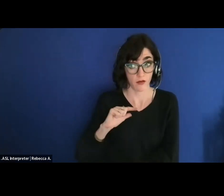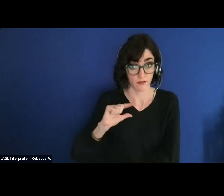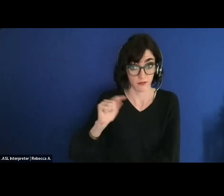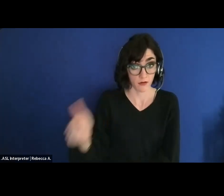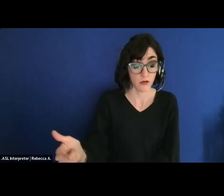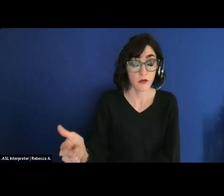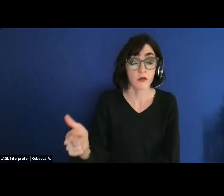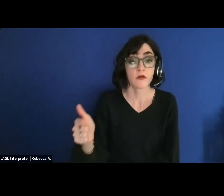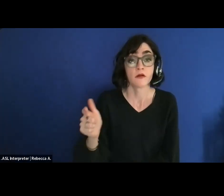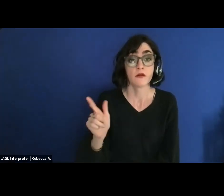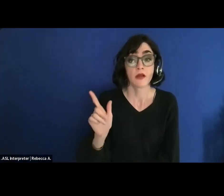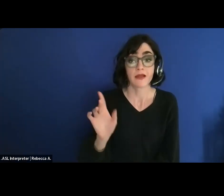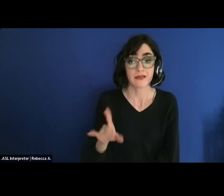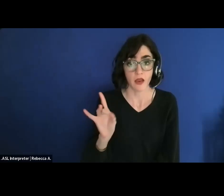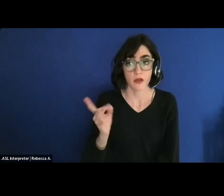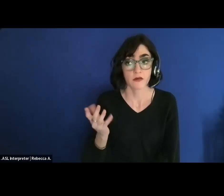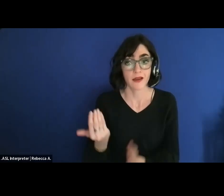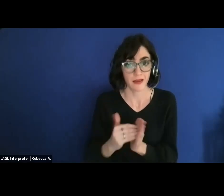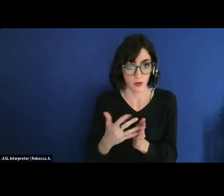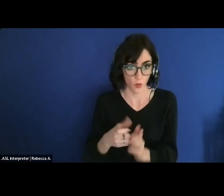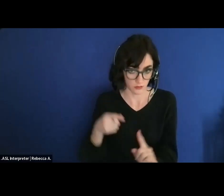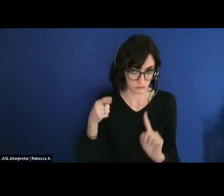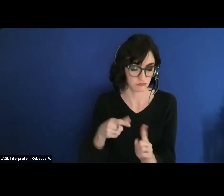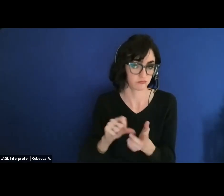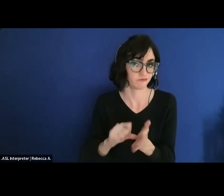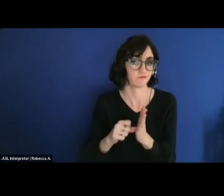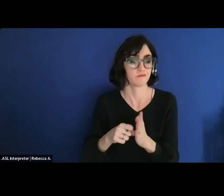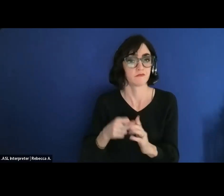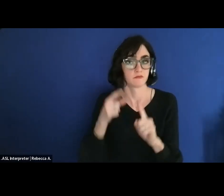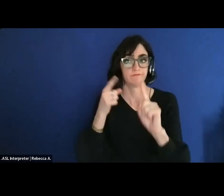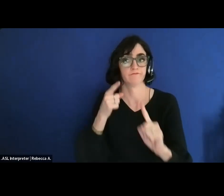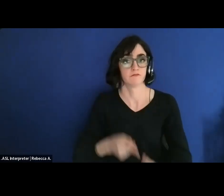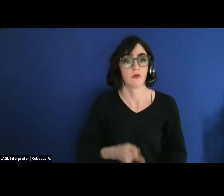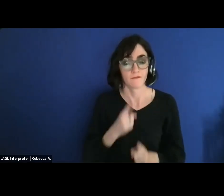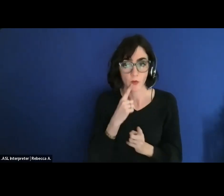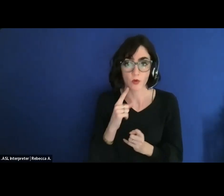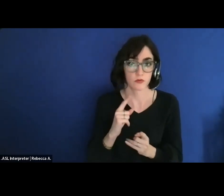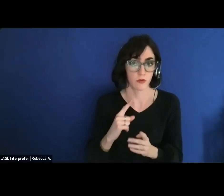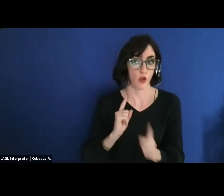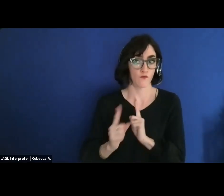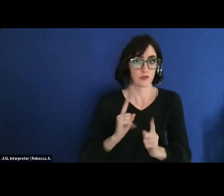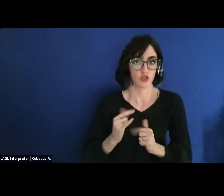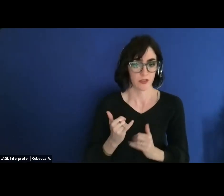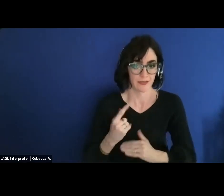want to reiterate our objectives for our conversation today.